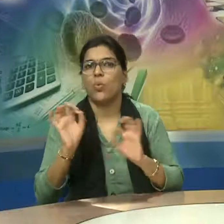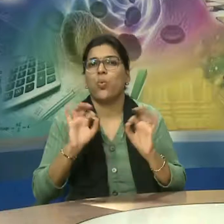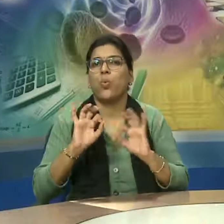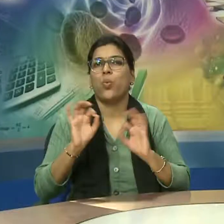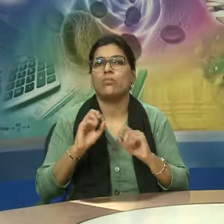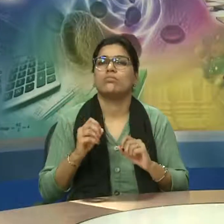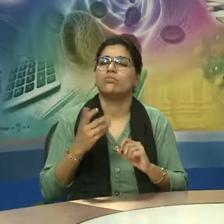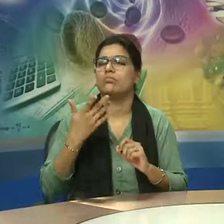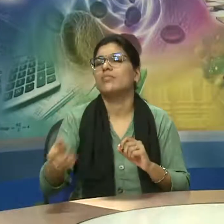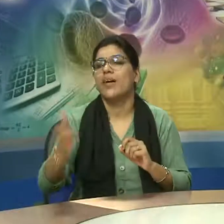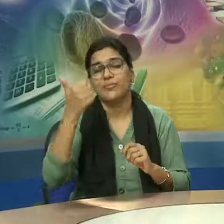laughter that is